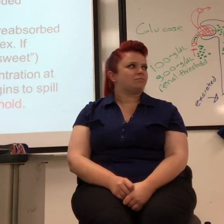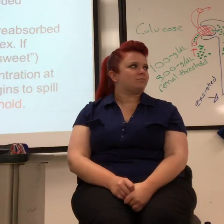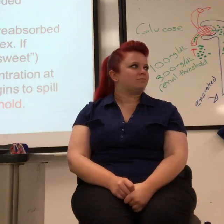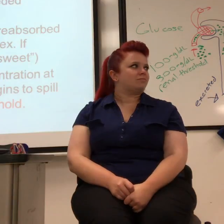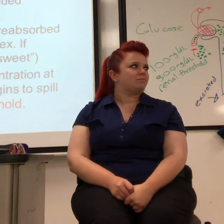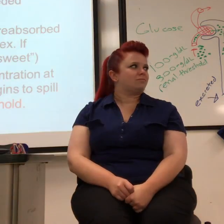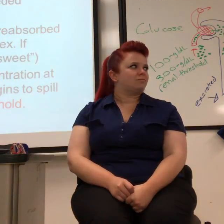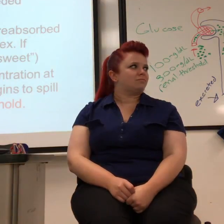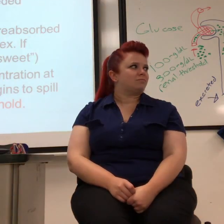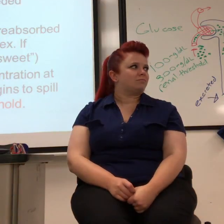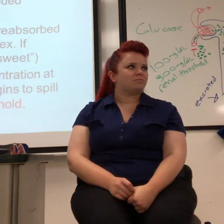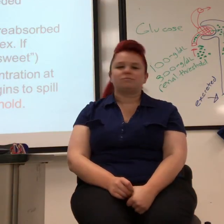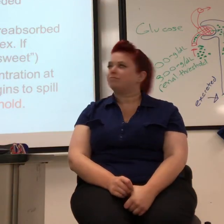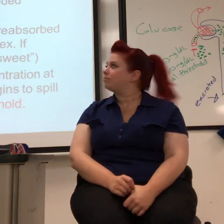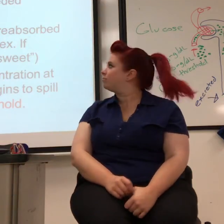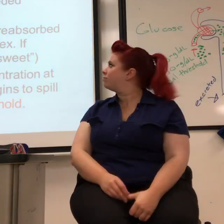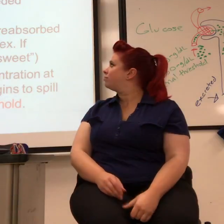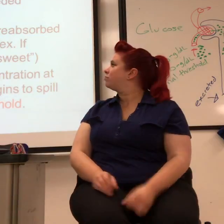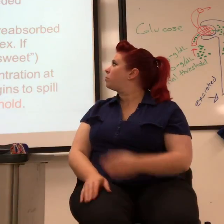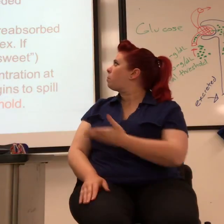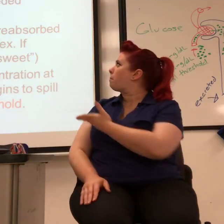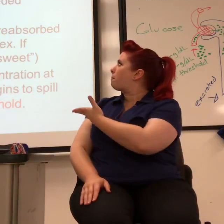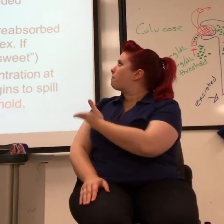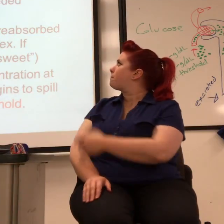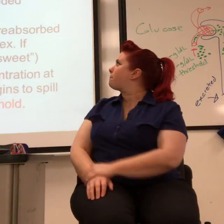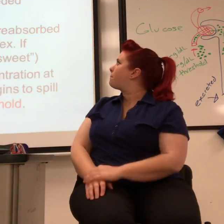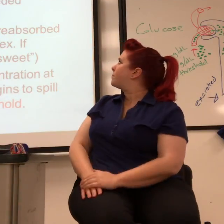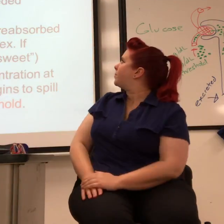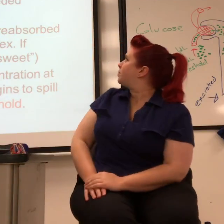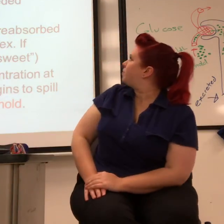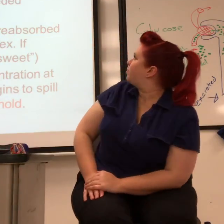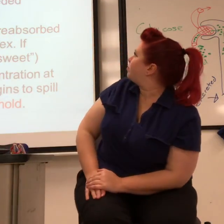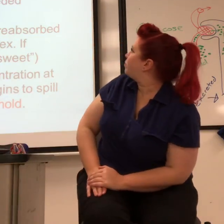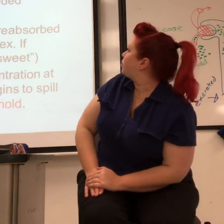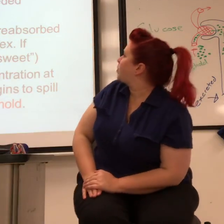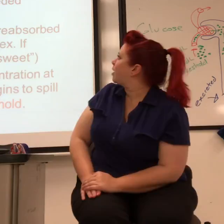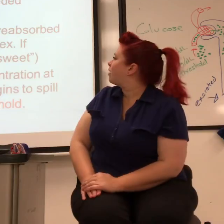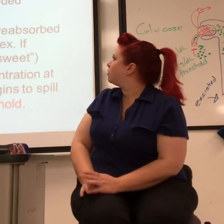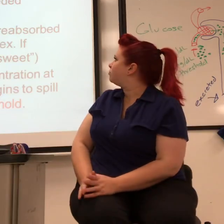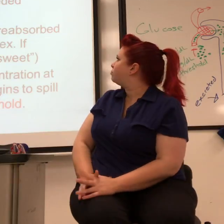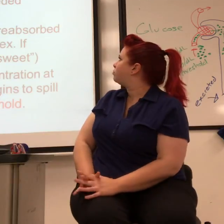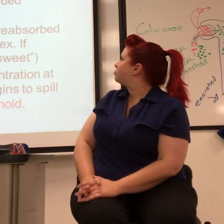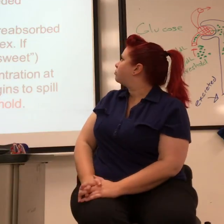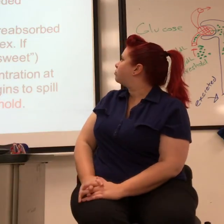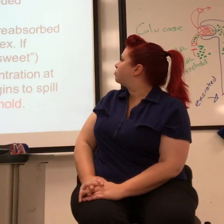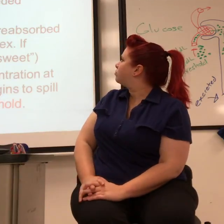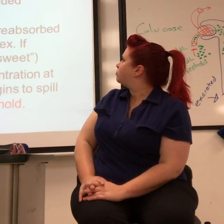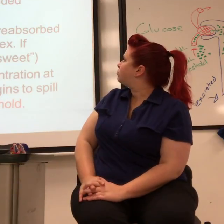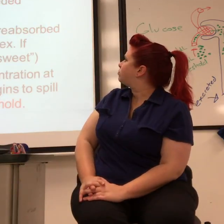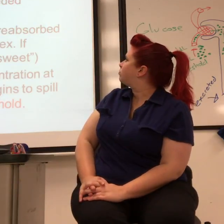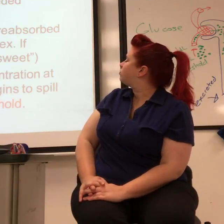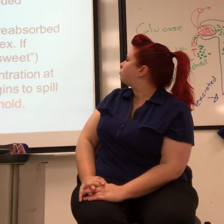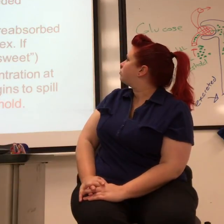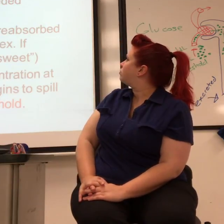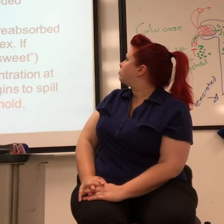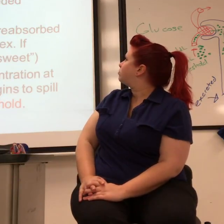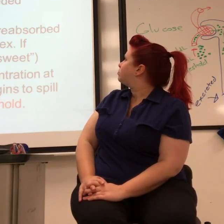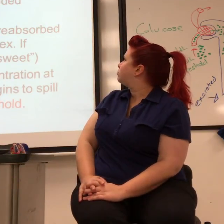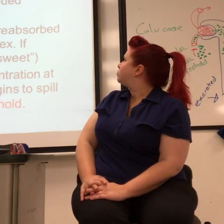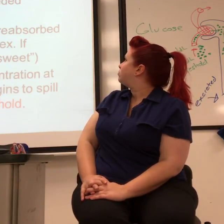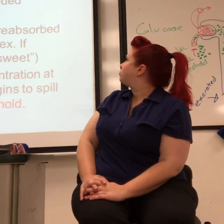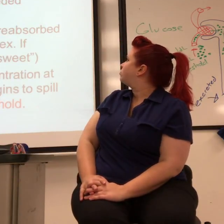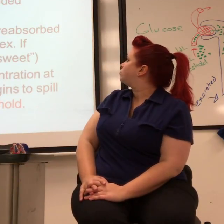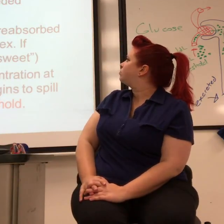Yeah. Oh, okay, so when the blood plasma concentration of a substance, like we use glucose as an example, is so